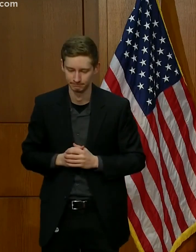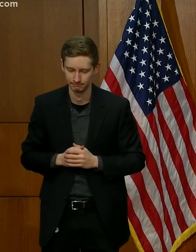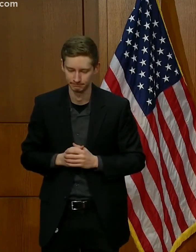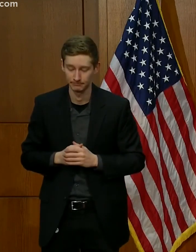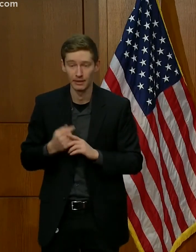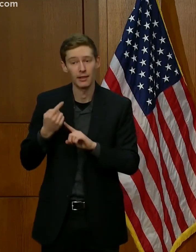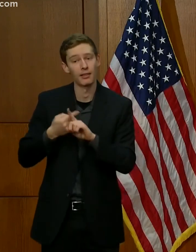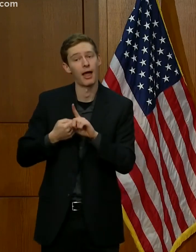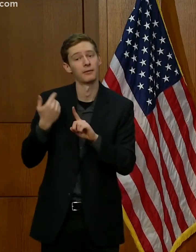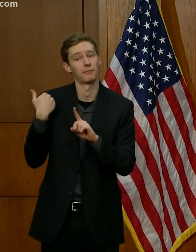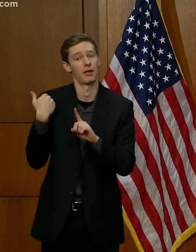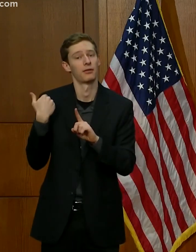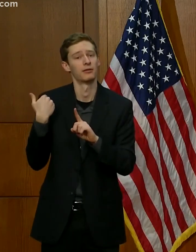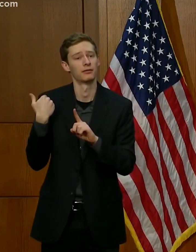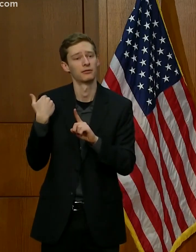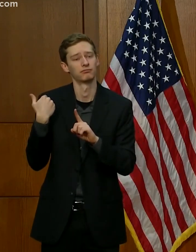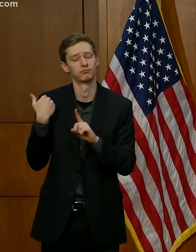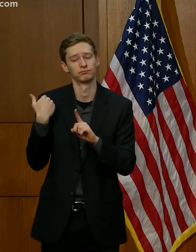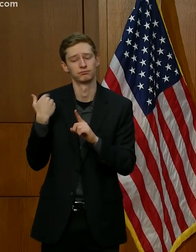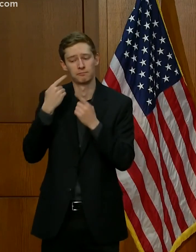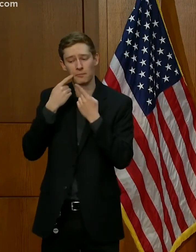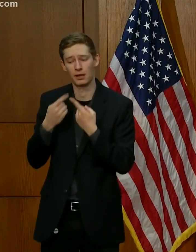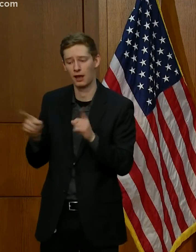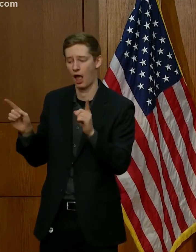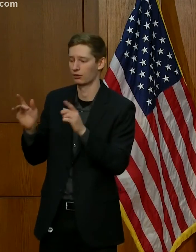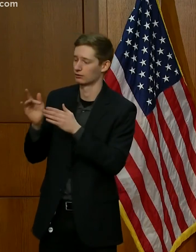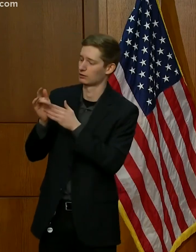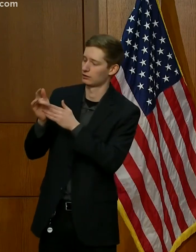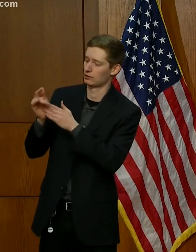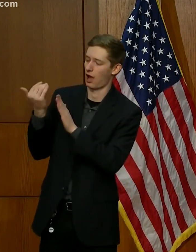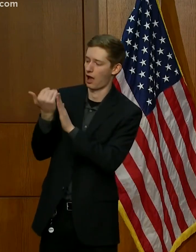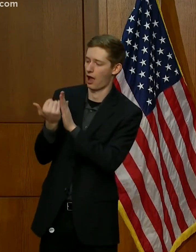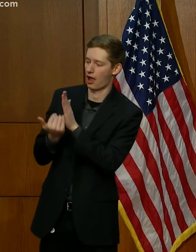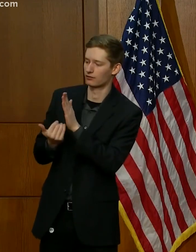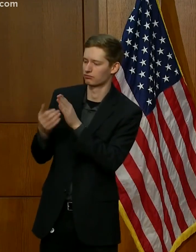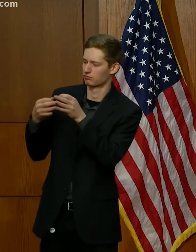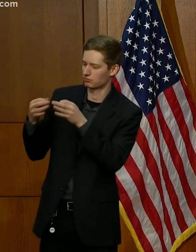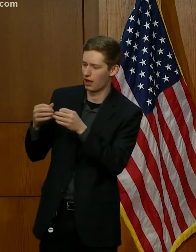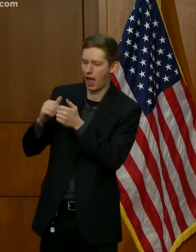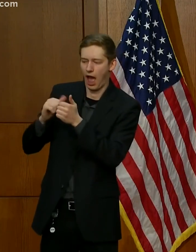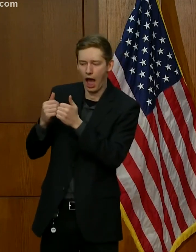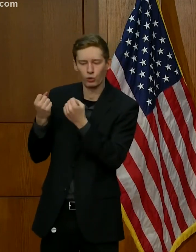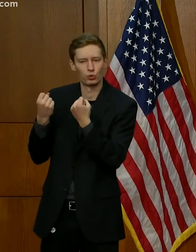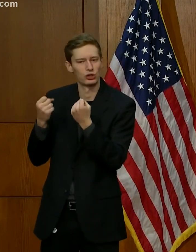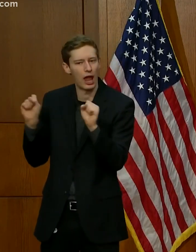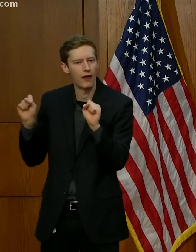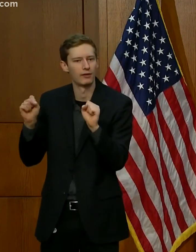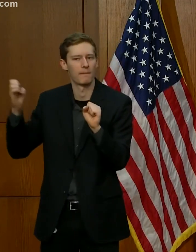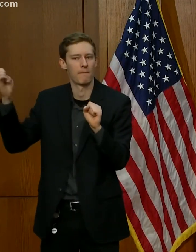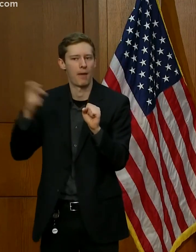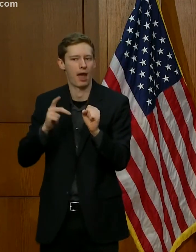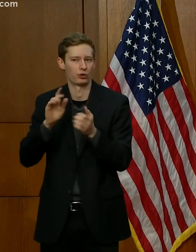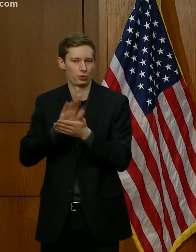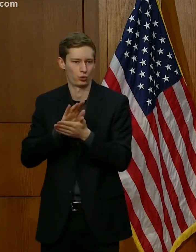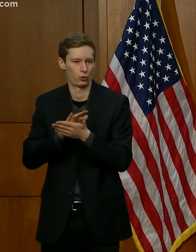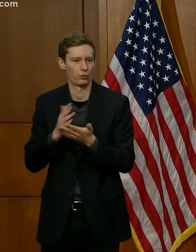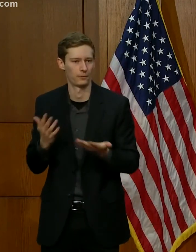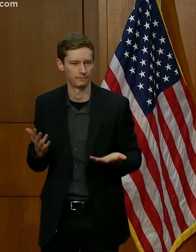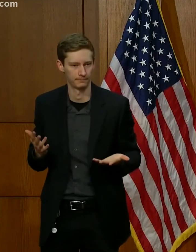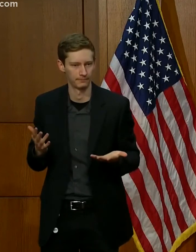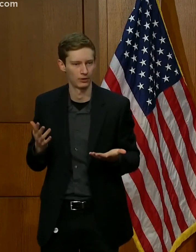issued guidance to our school divisions for how to plan a safe return to in-person learning. We didn't say,